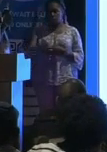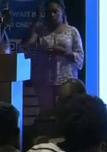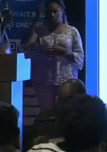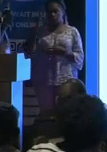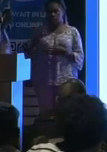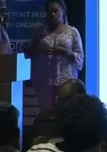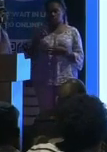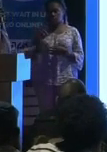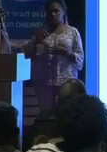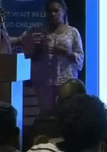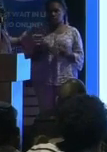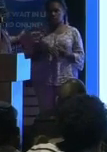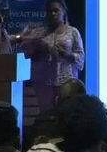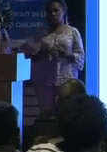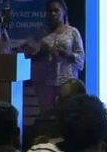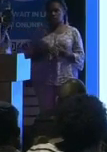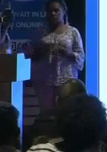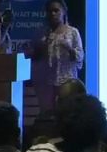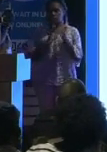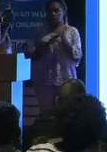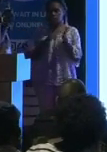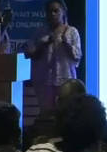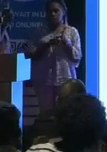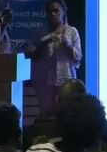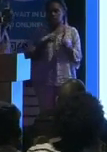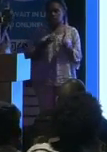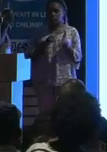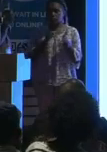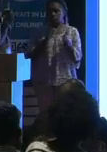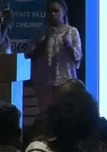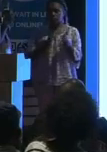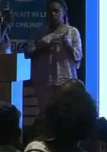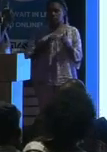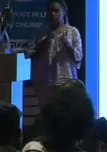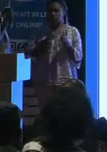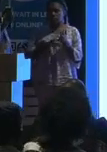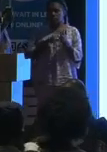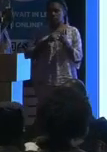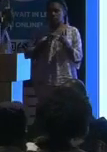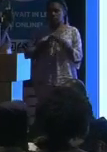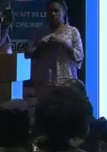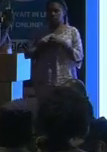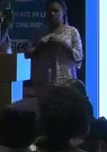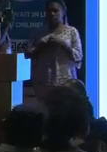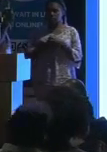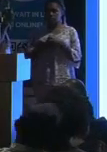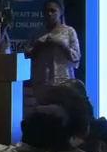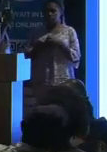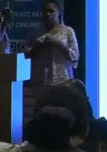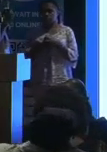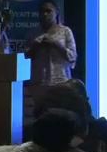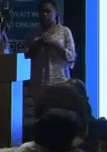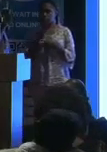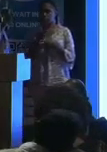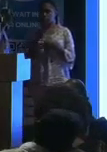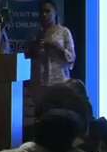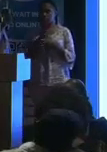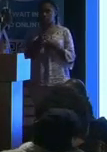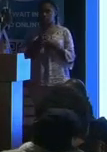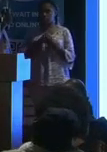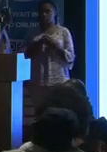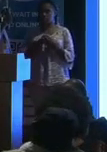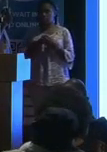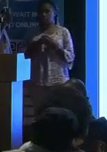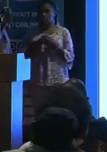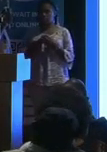And he, over the course of that 2019, the total gross salary was 13,000,